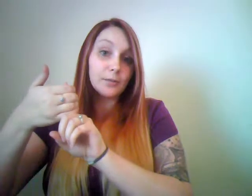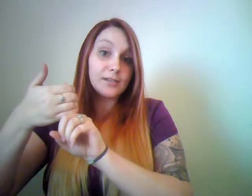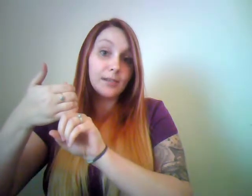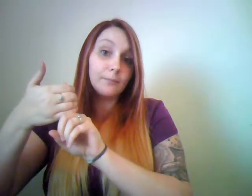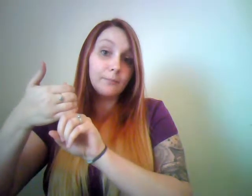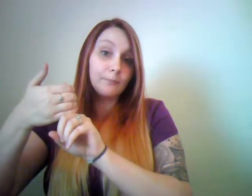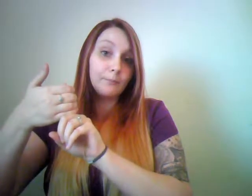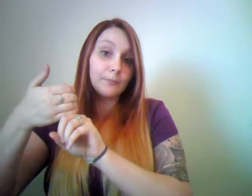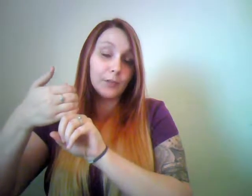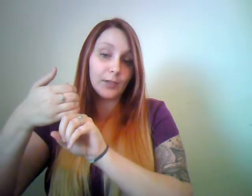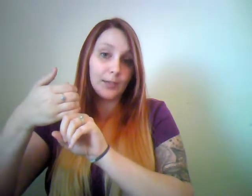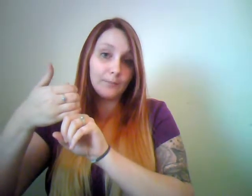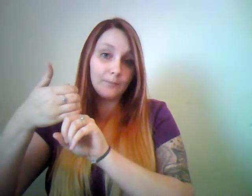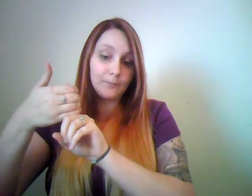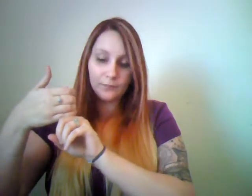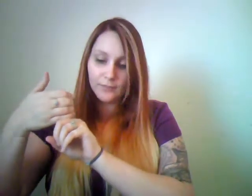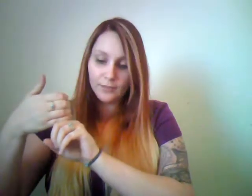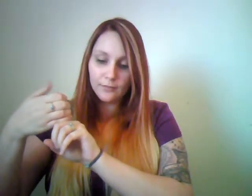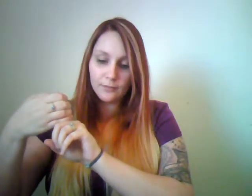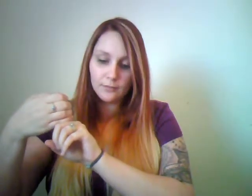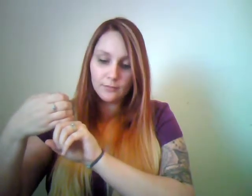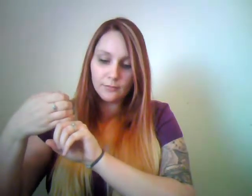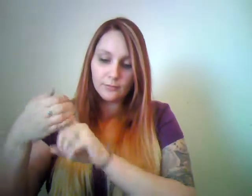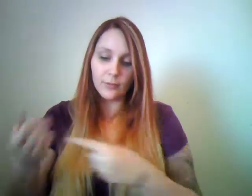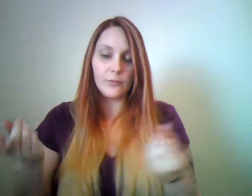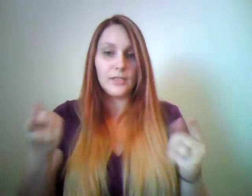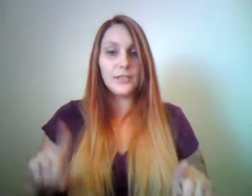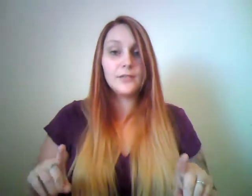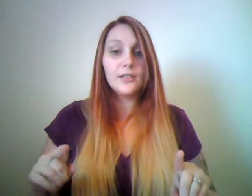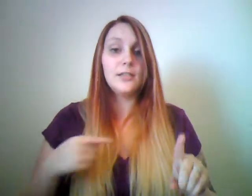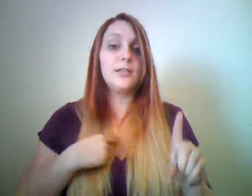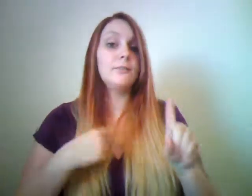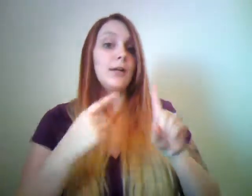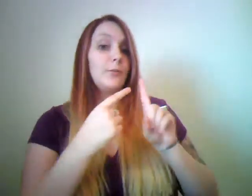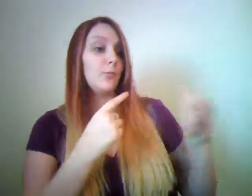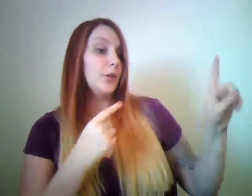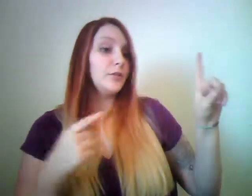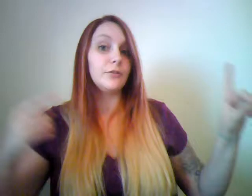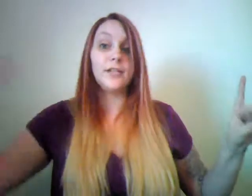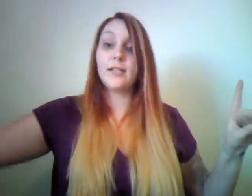him, okay? So even in my wandering,